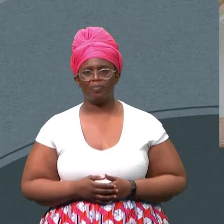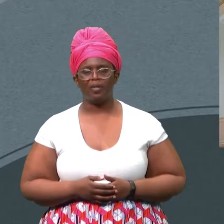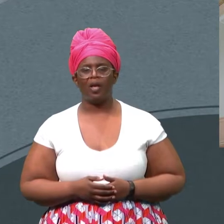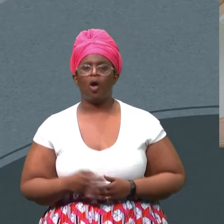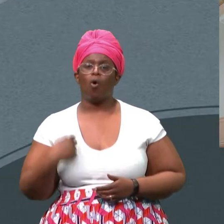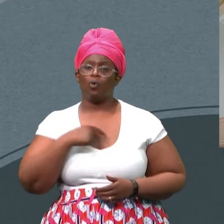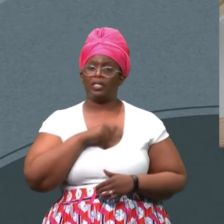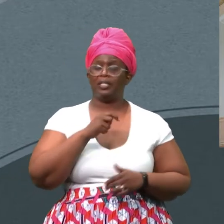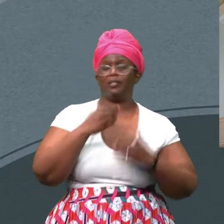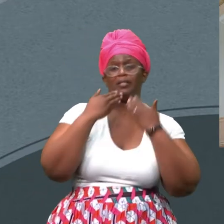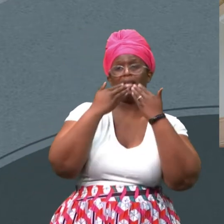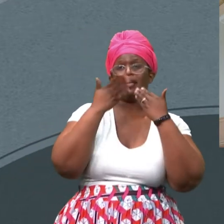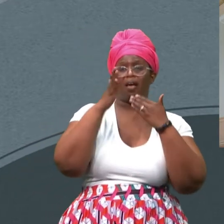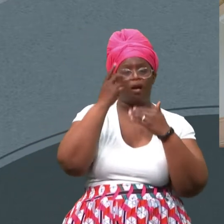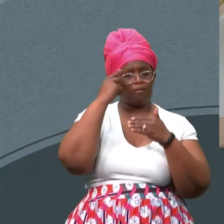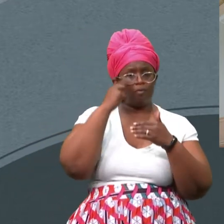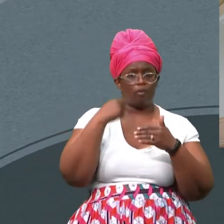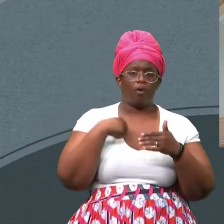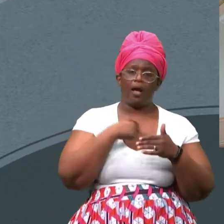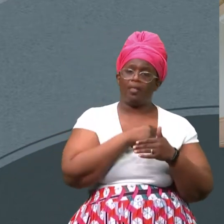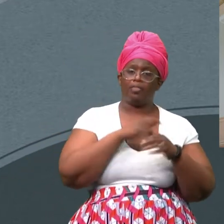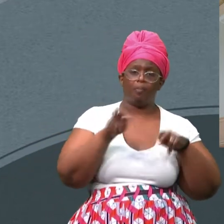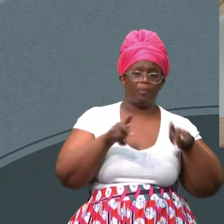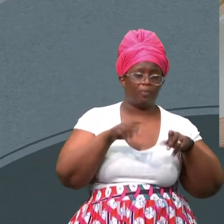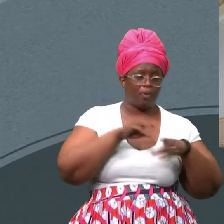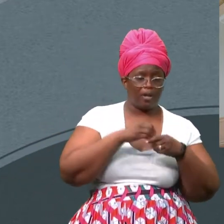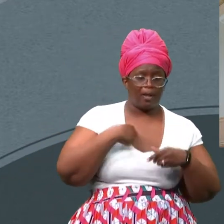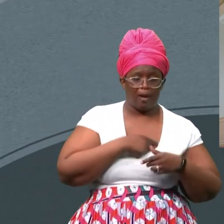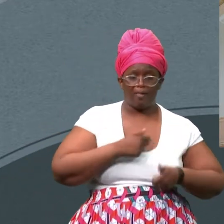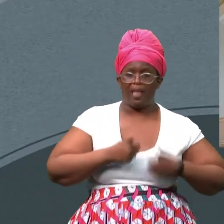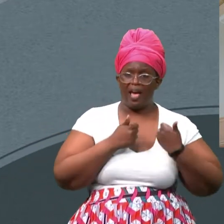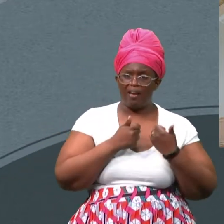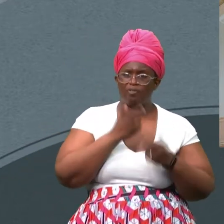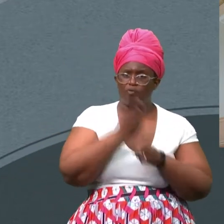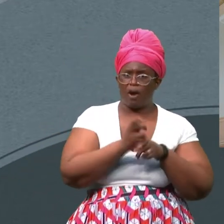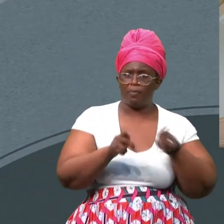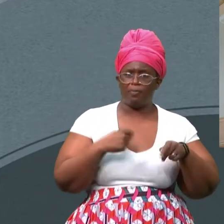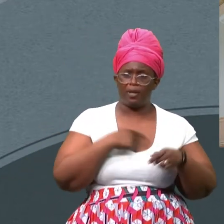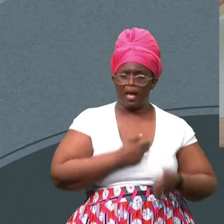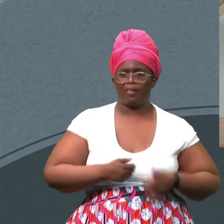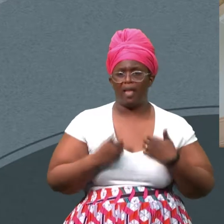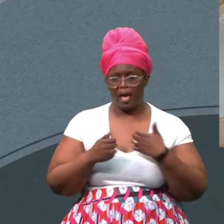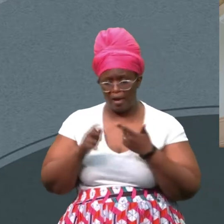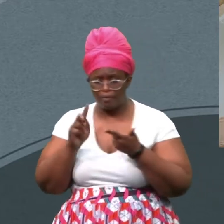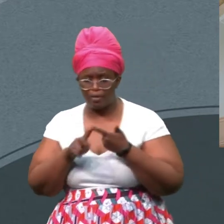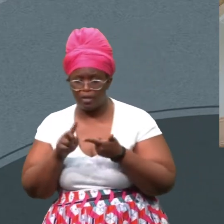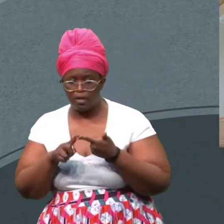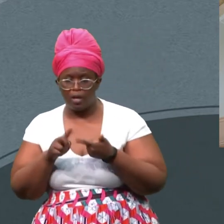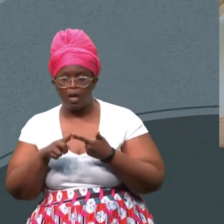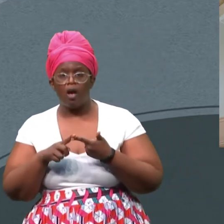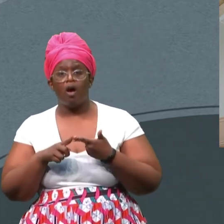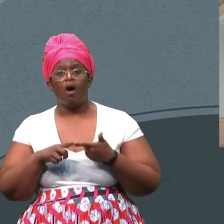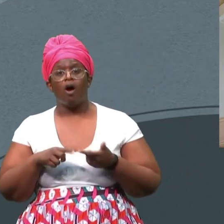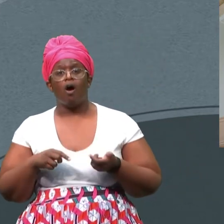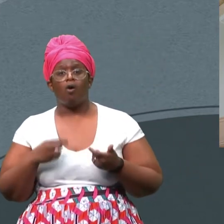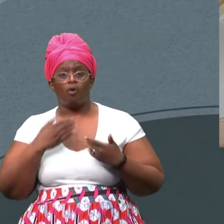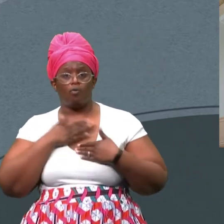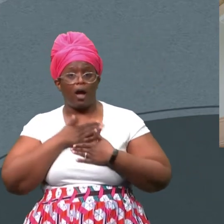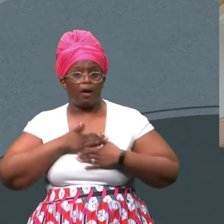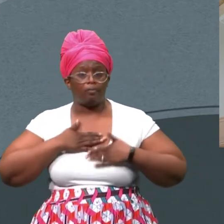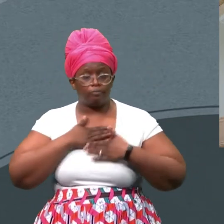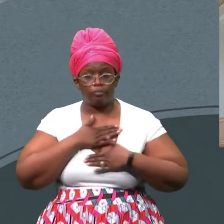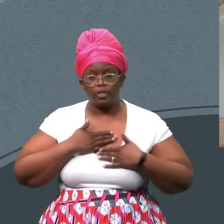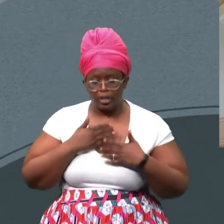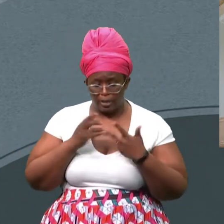our associations. I'm done. Here's the last thing. This is going to make me run. We need to give God grateful praise